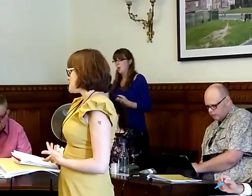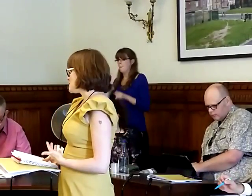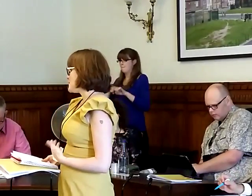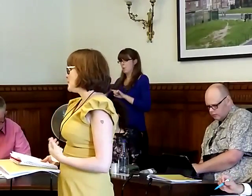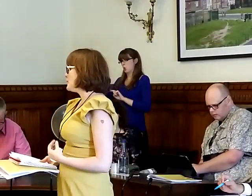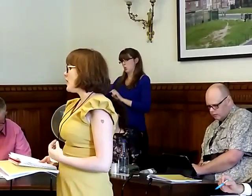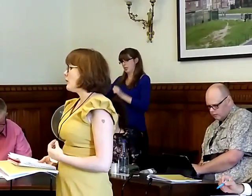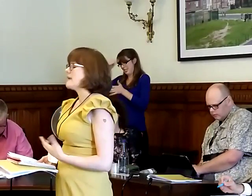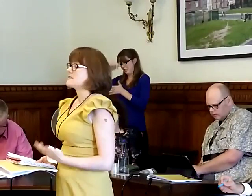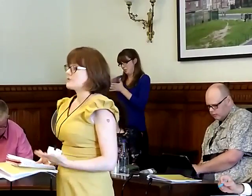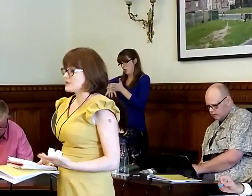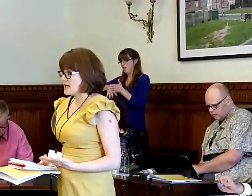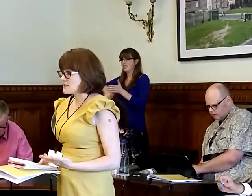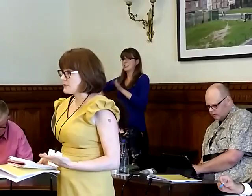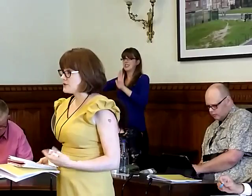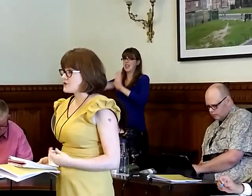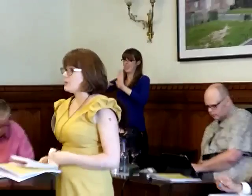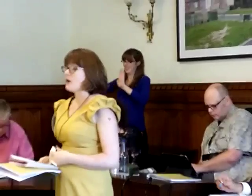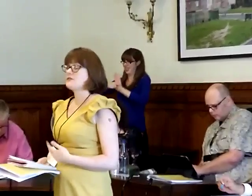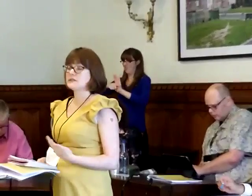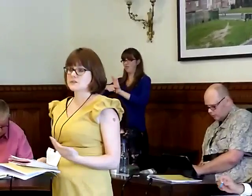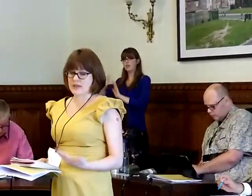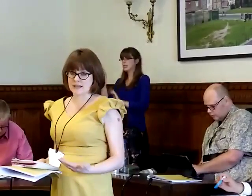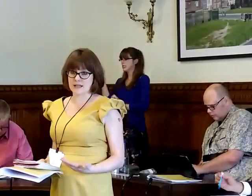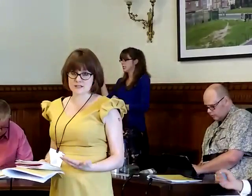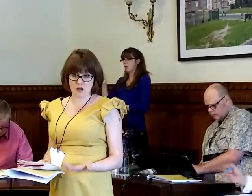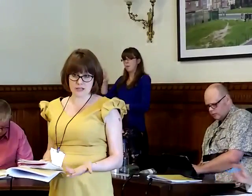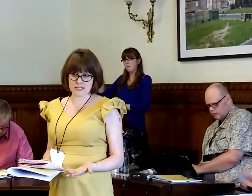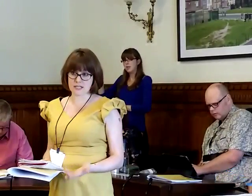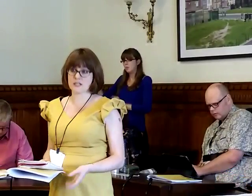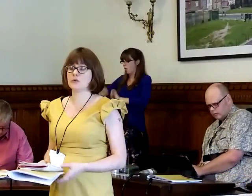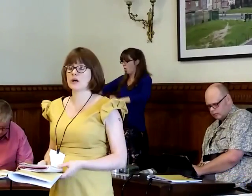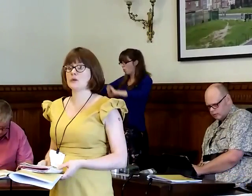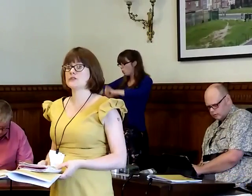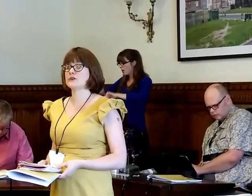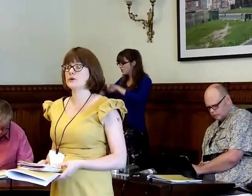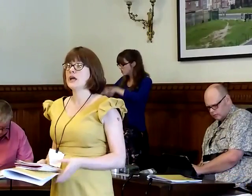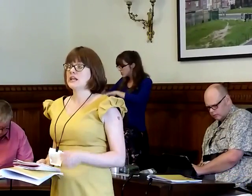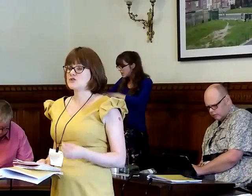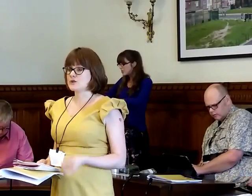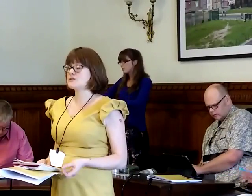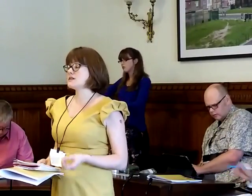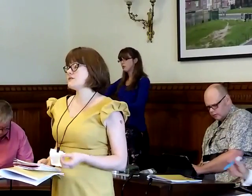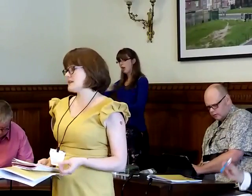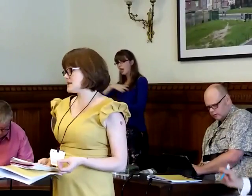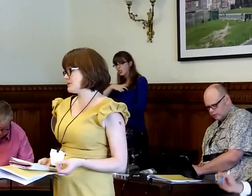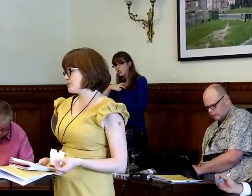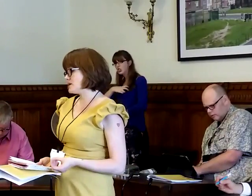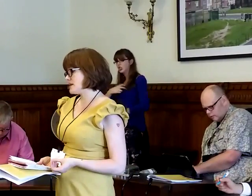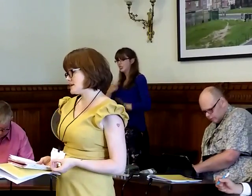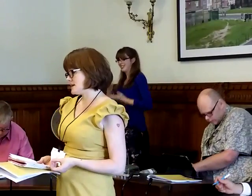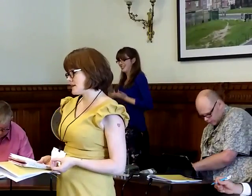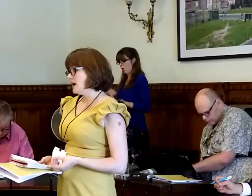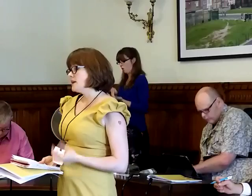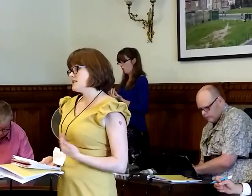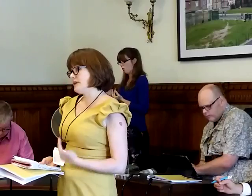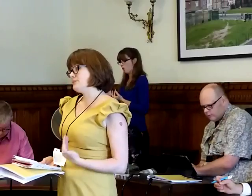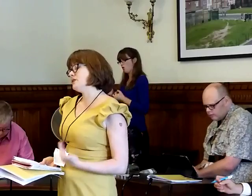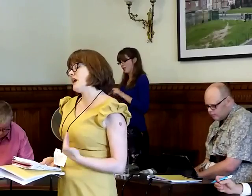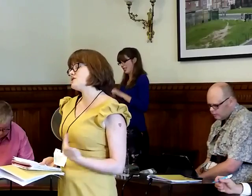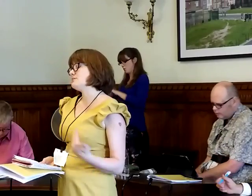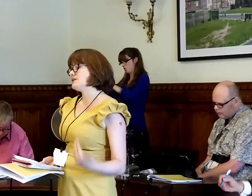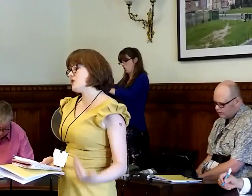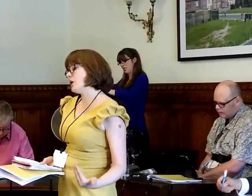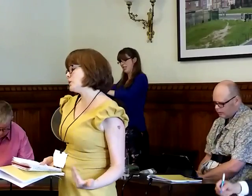from individuals who are waiting for assessment, who are filled with anxiety, who are going through intrusive assessment processes,